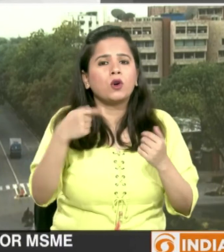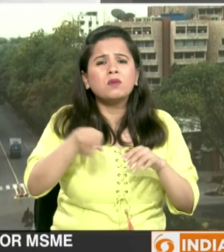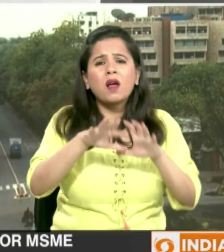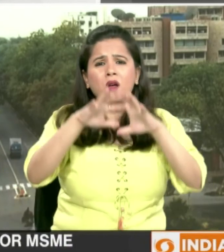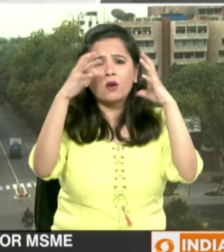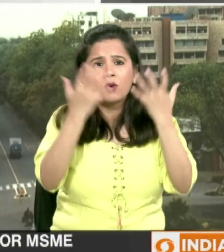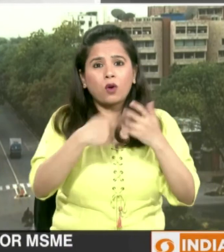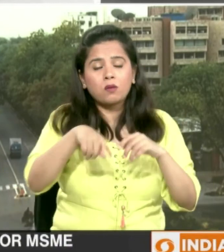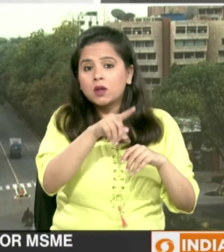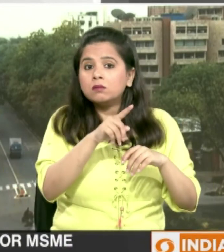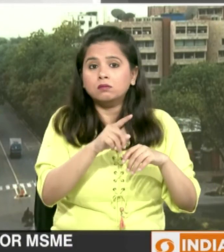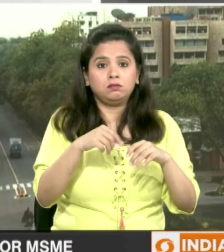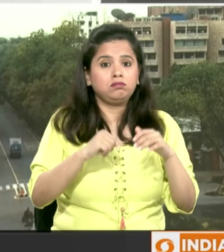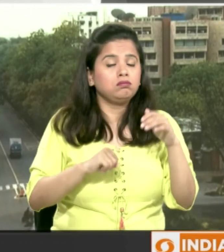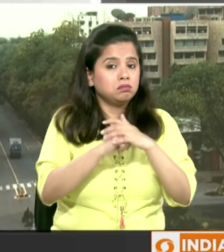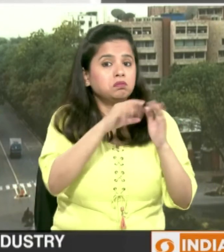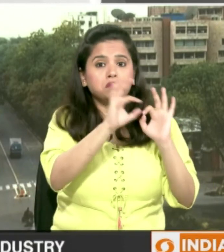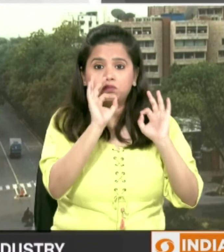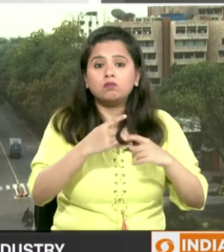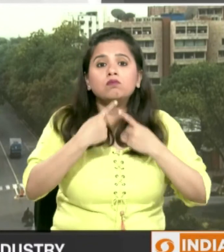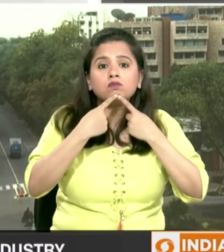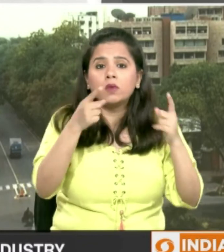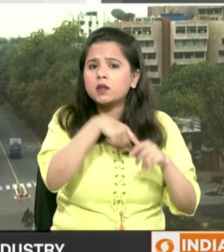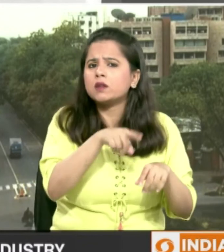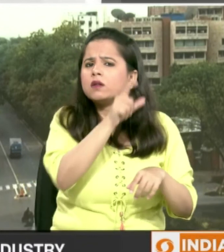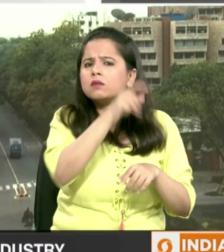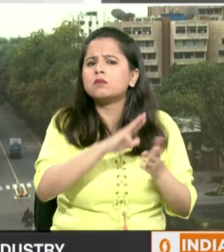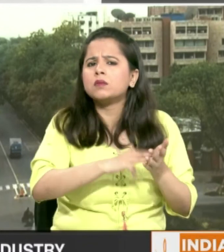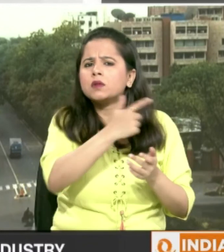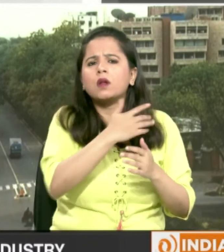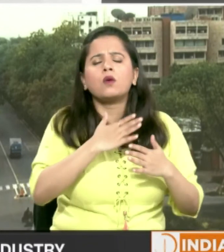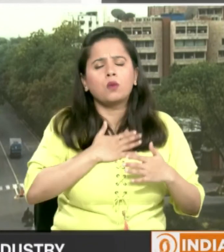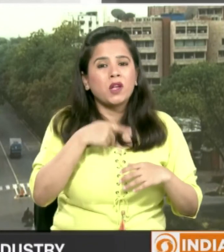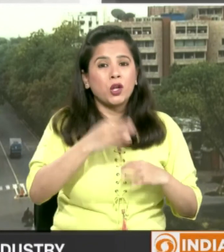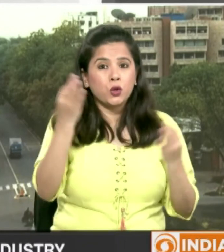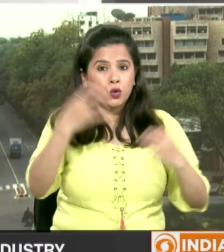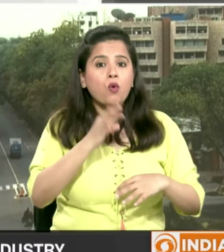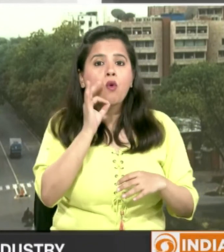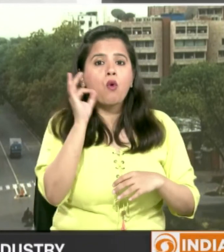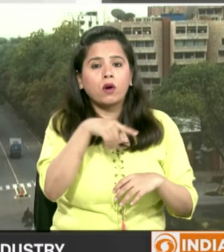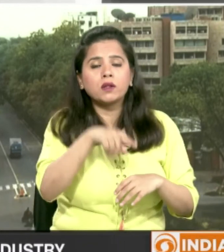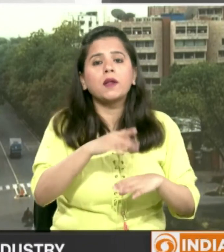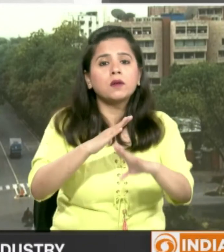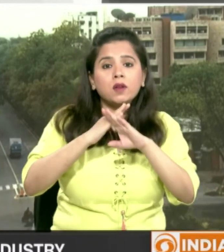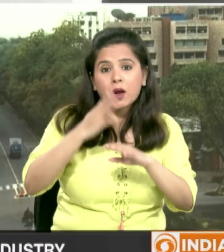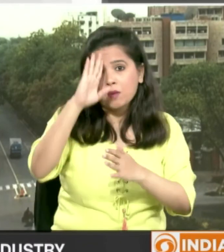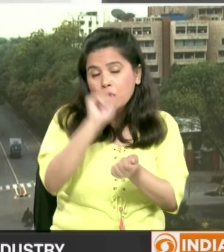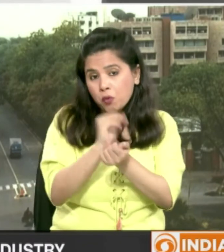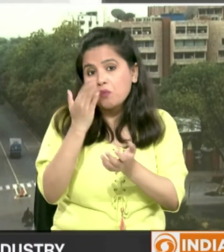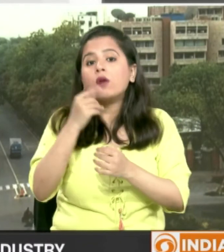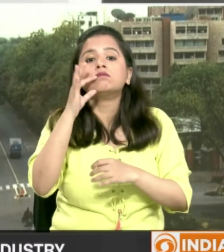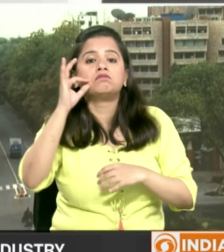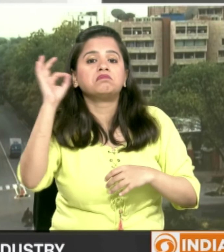a remarkable step. Gadkari expressed hope that now new orders will be received from the defence and police for uniforms as well.